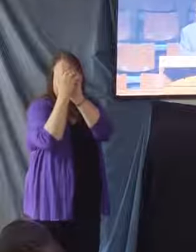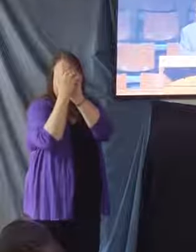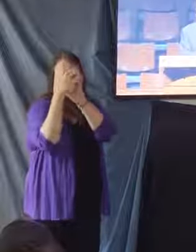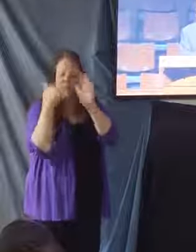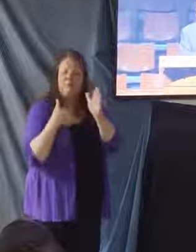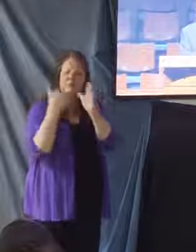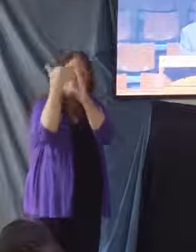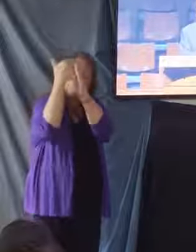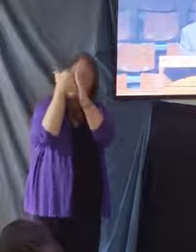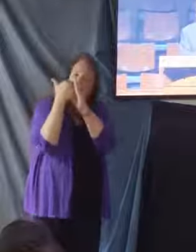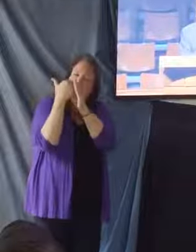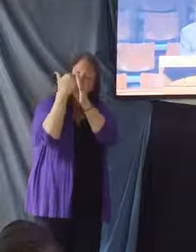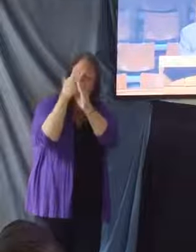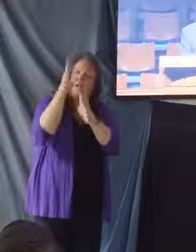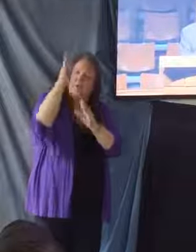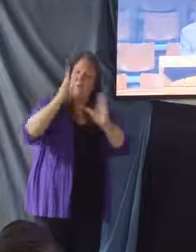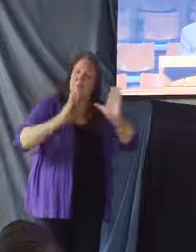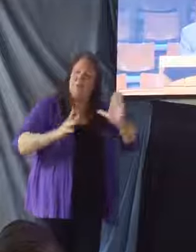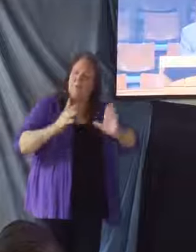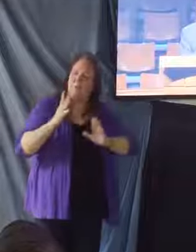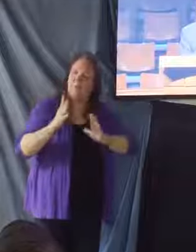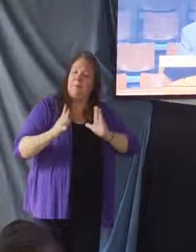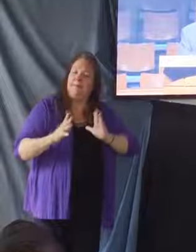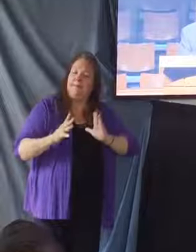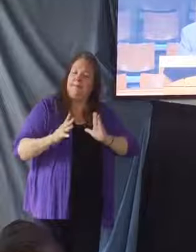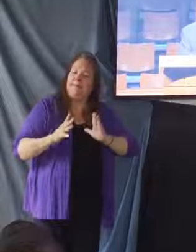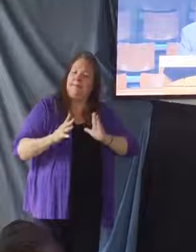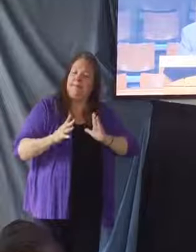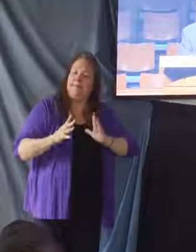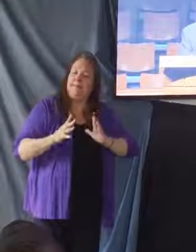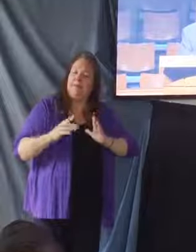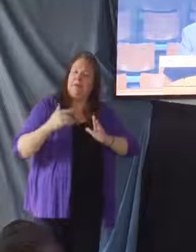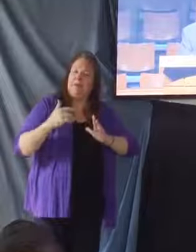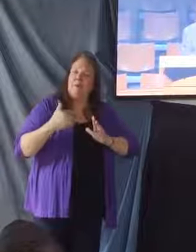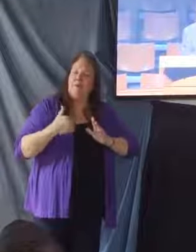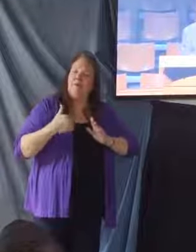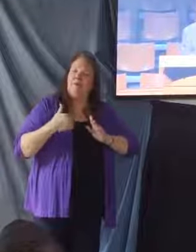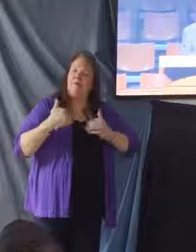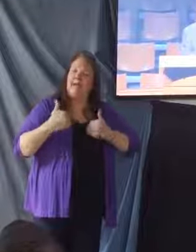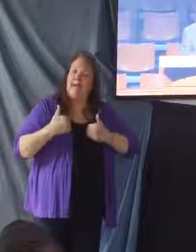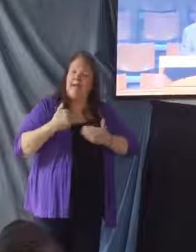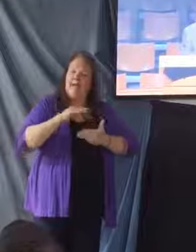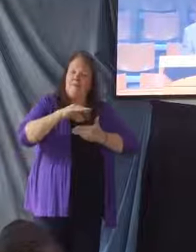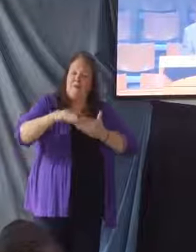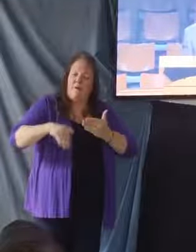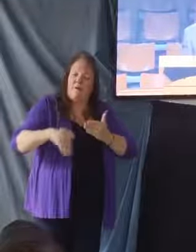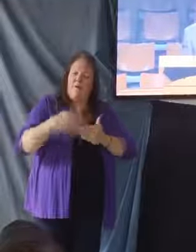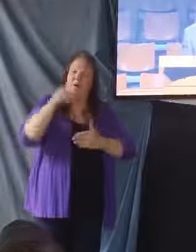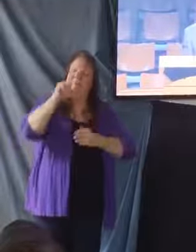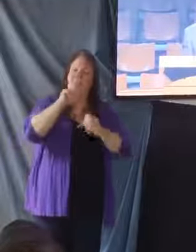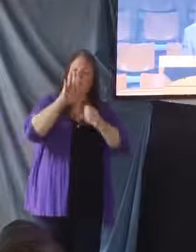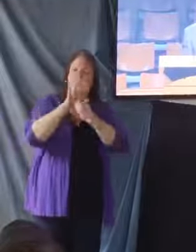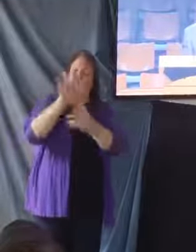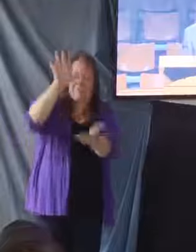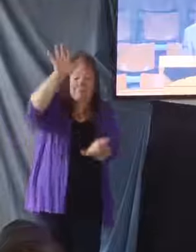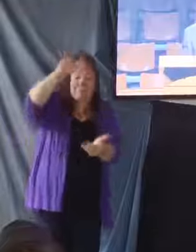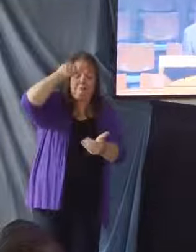share the glory that is His. We will enter into all that You have promised to those who love